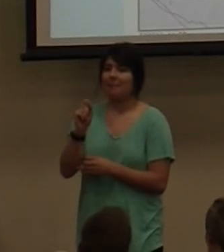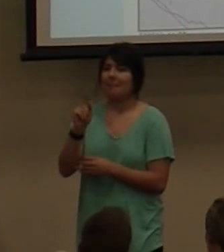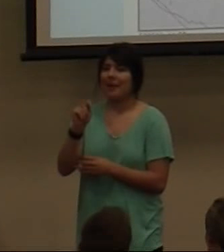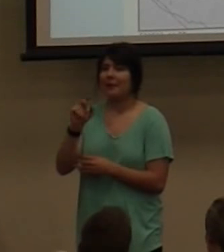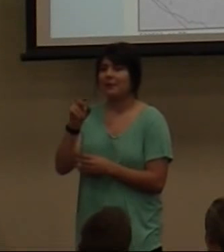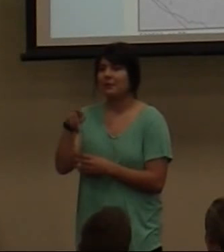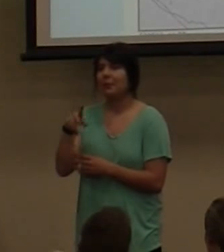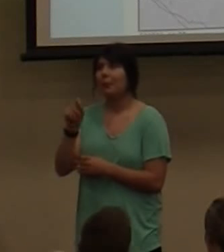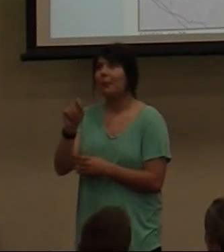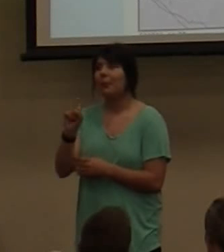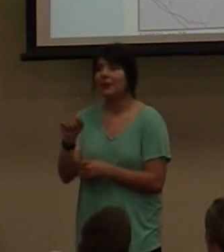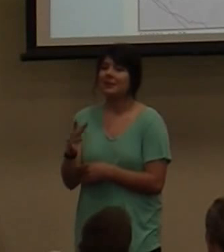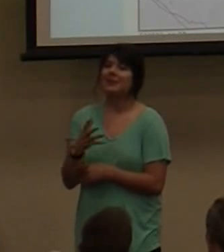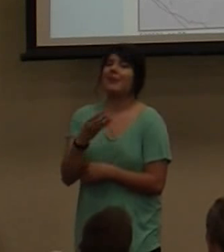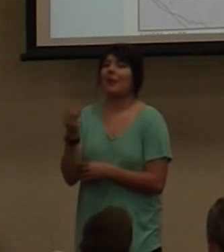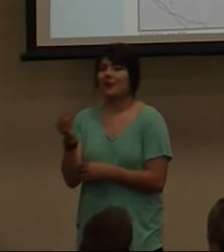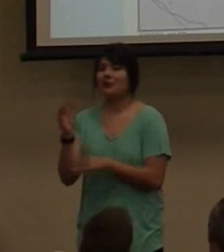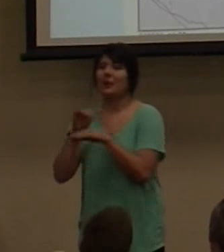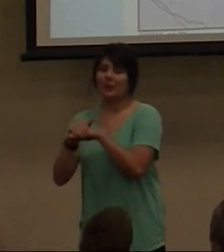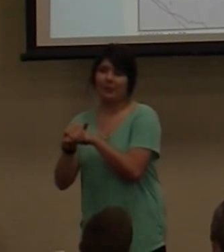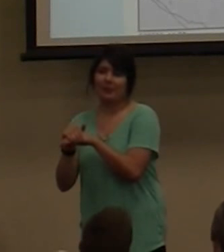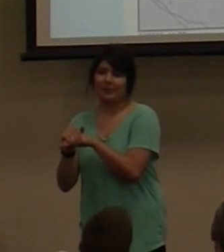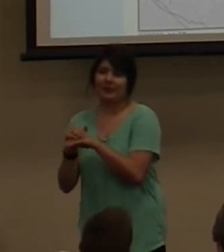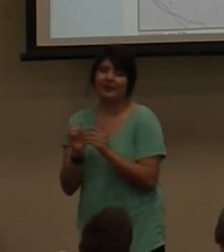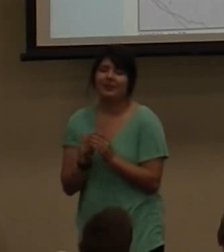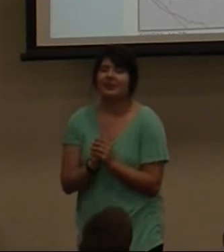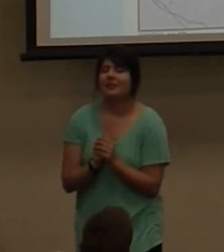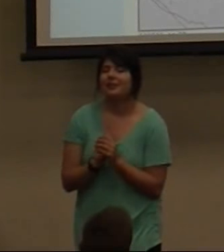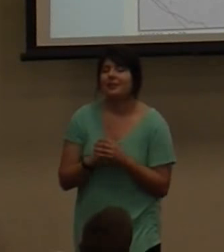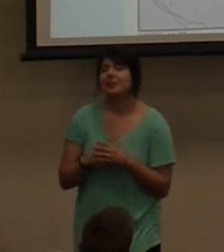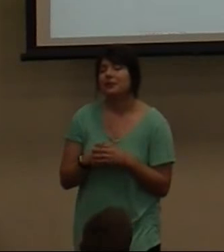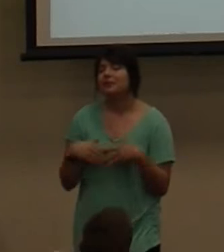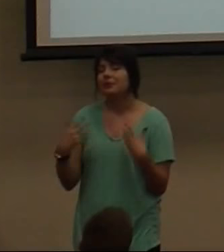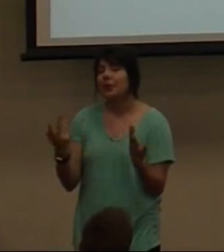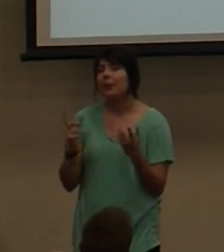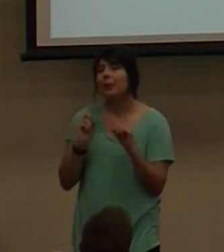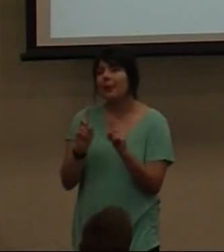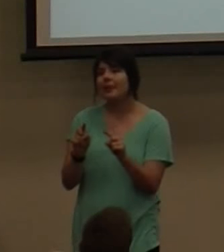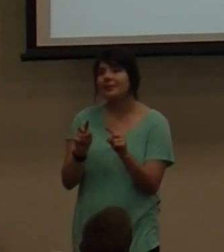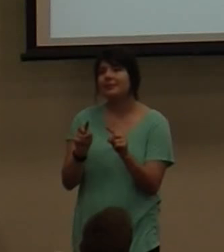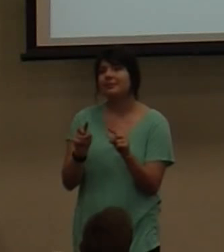anywhere in South Africa. So we went